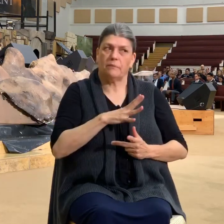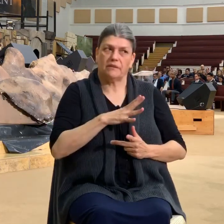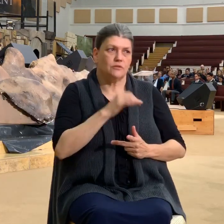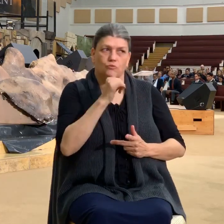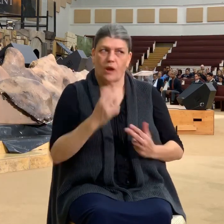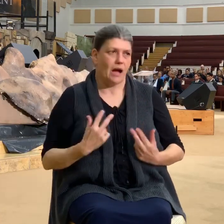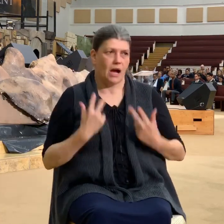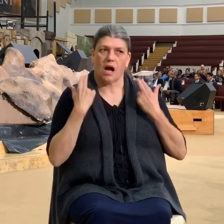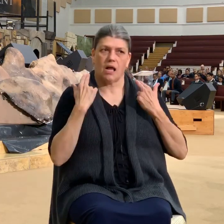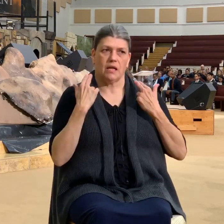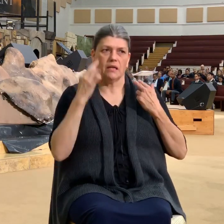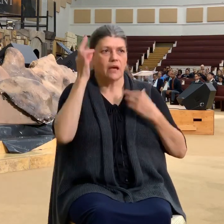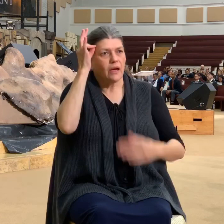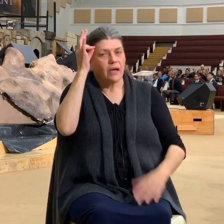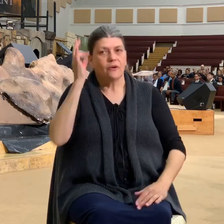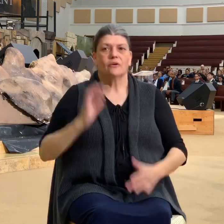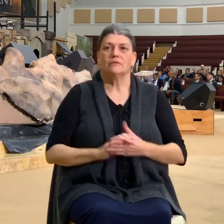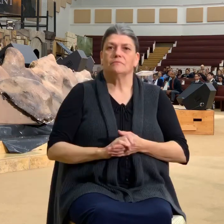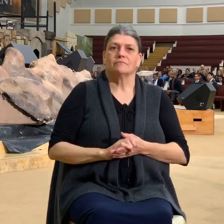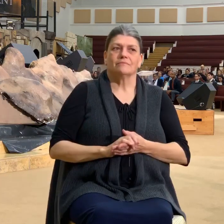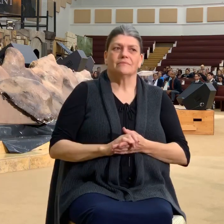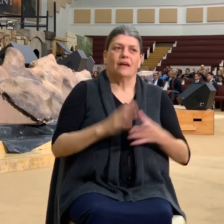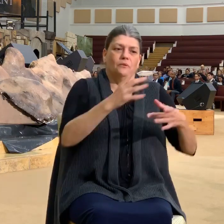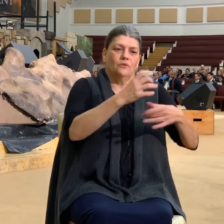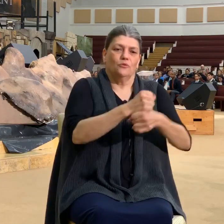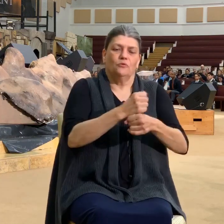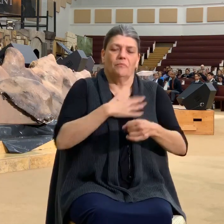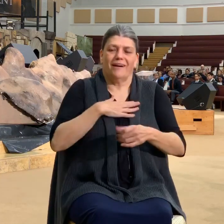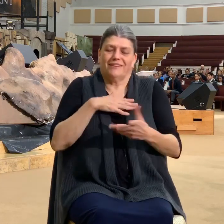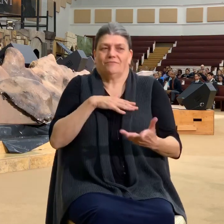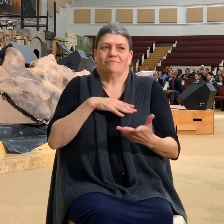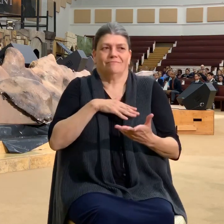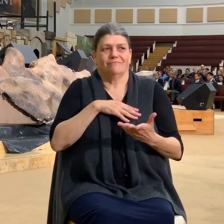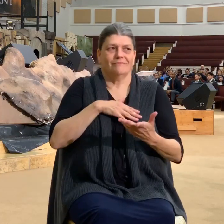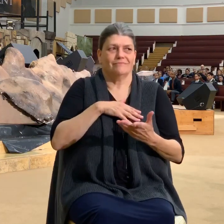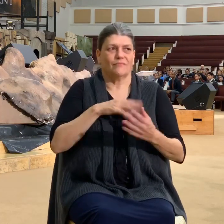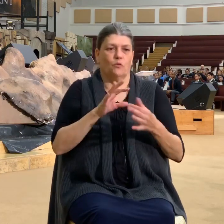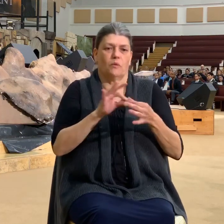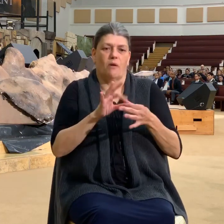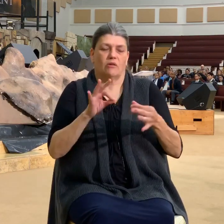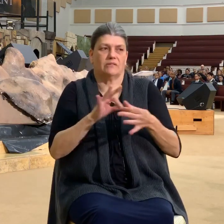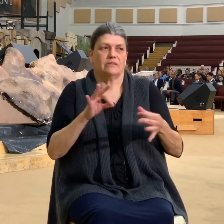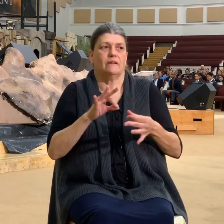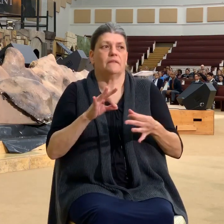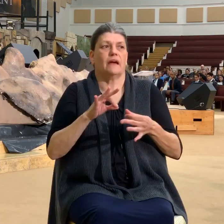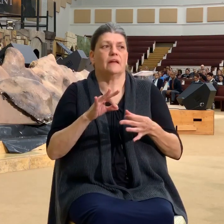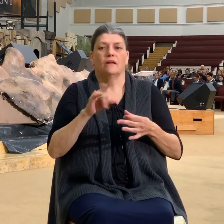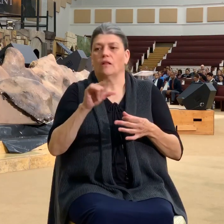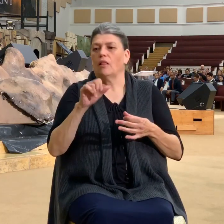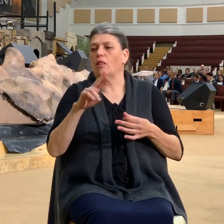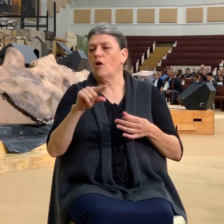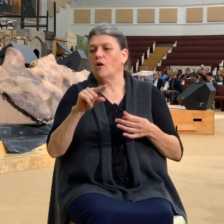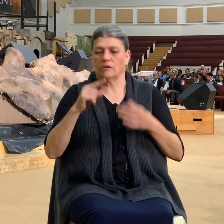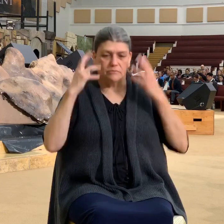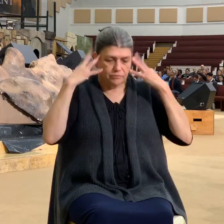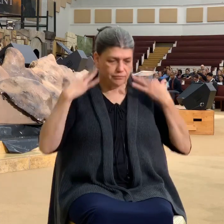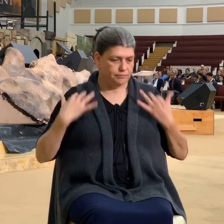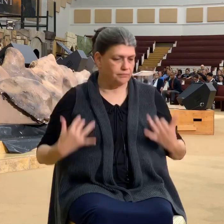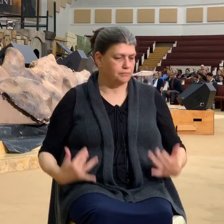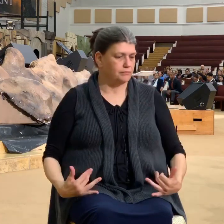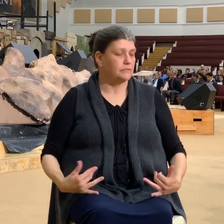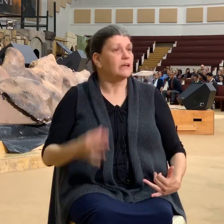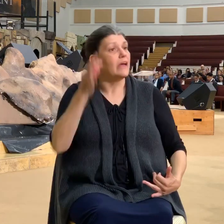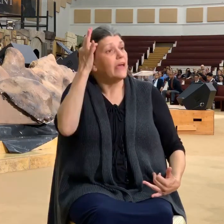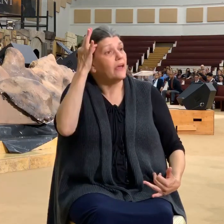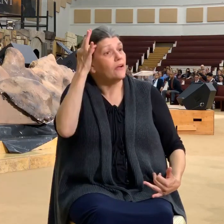hair. And I would conclude my remarks by saying that long hair on the ladies is hair